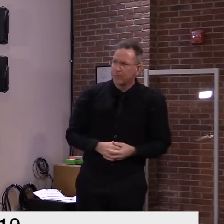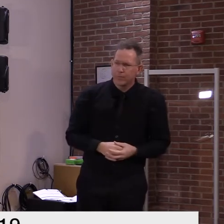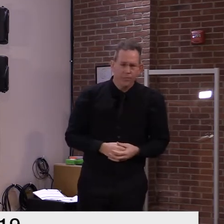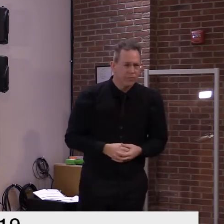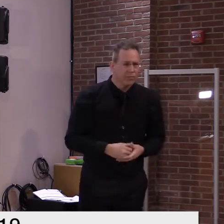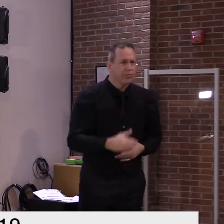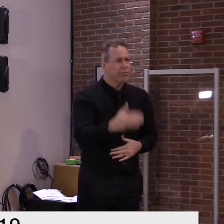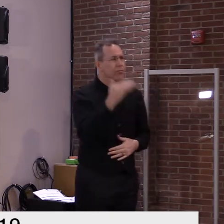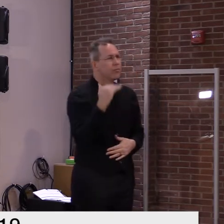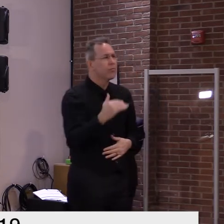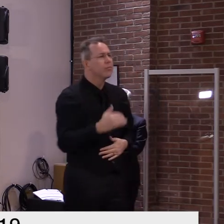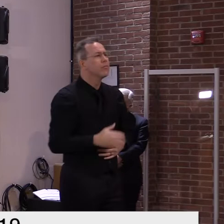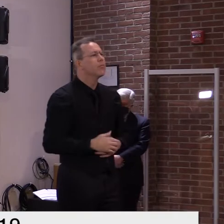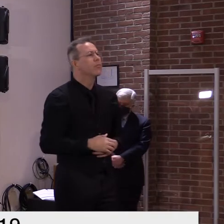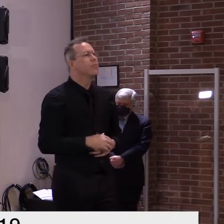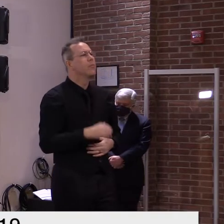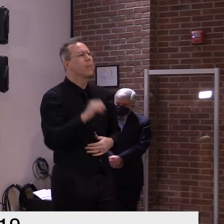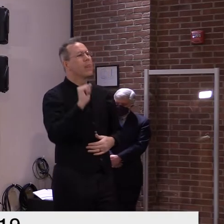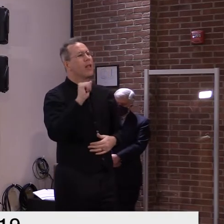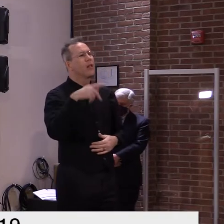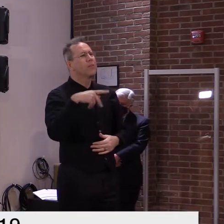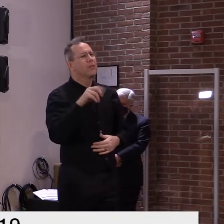Lisa, the AP?